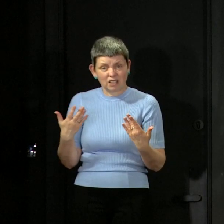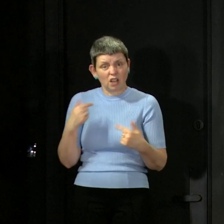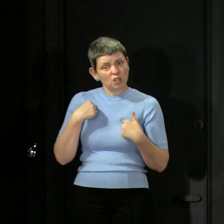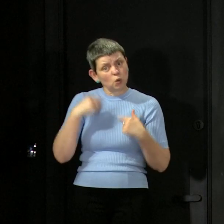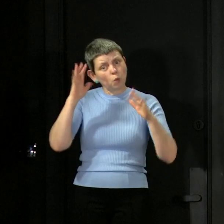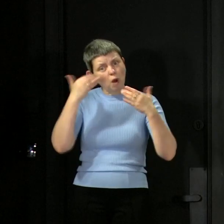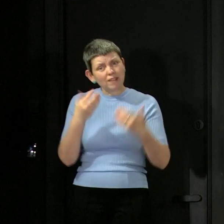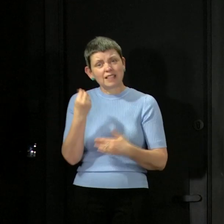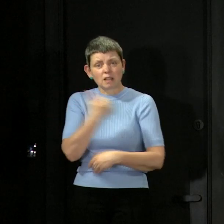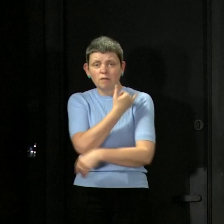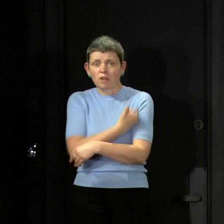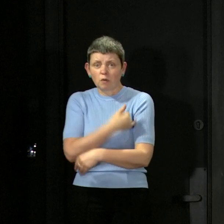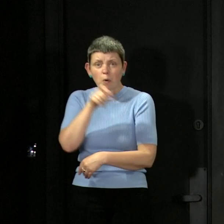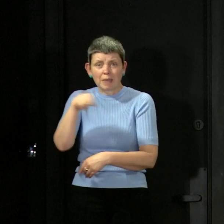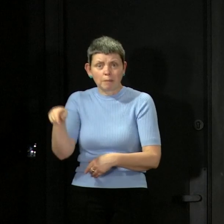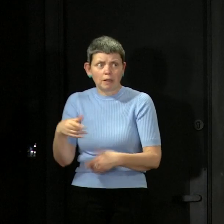being sort of missed out.